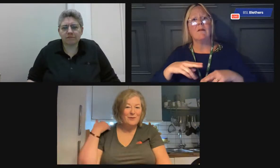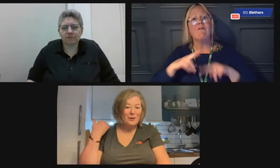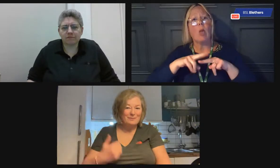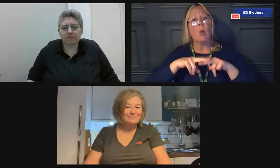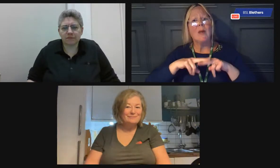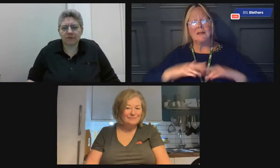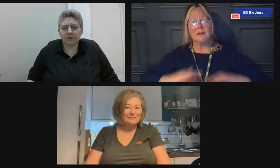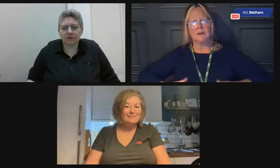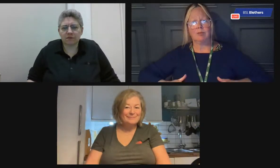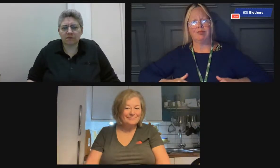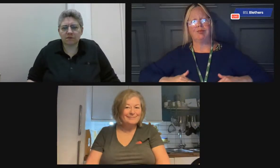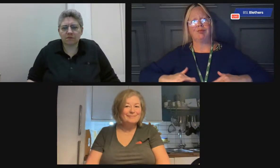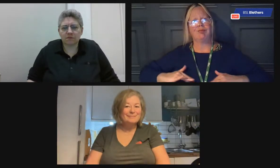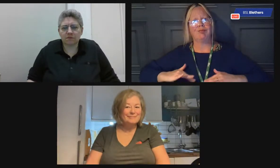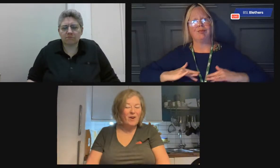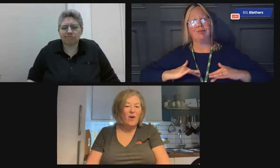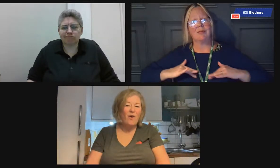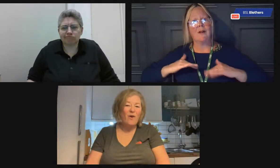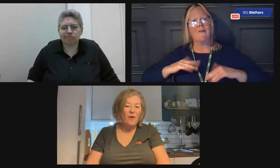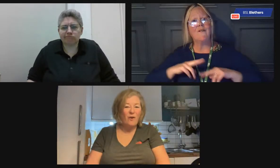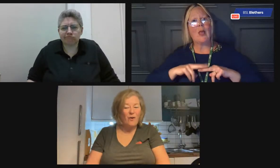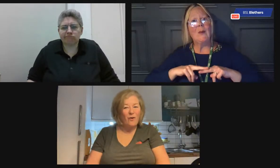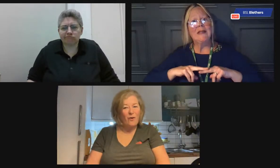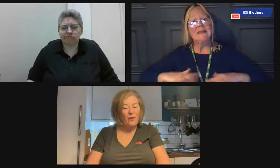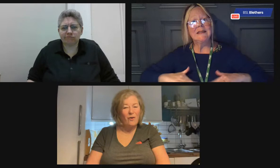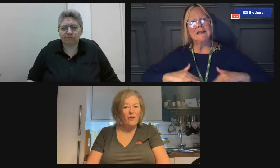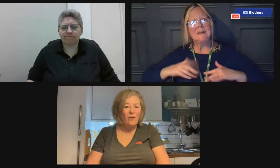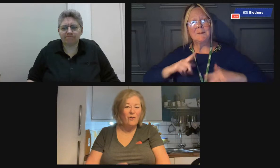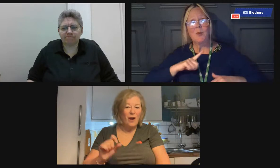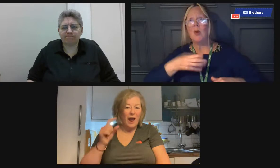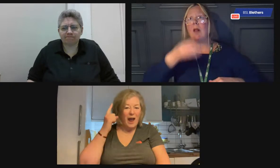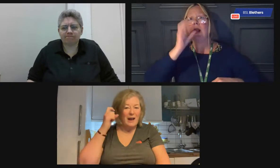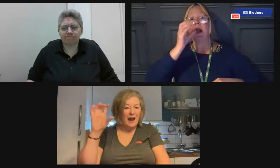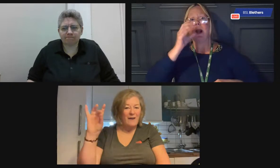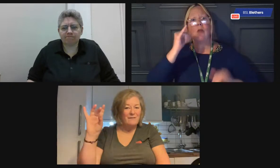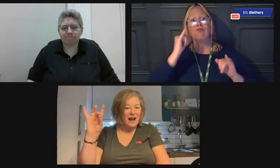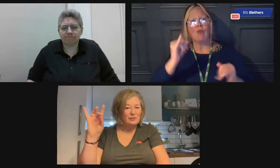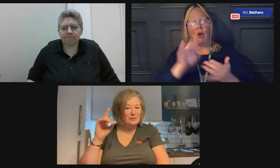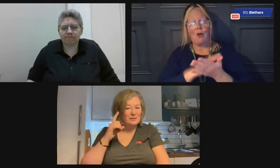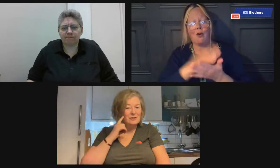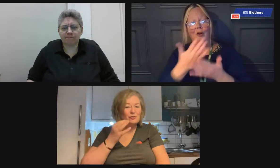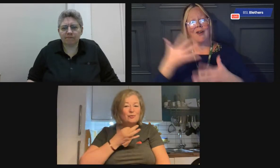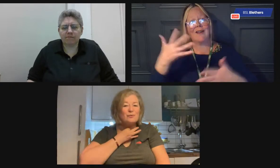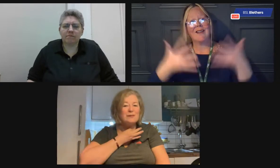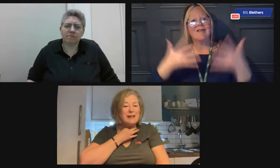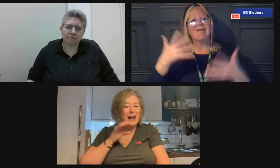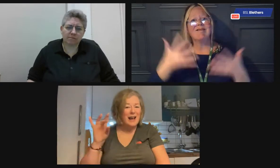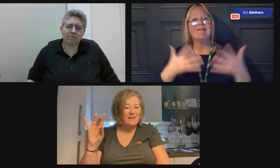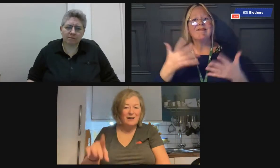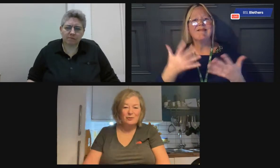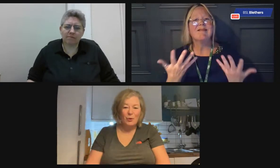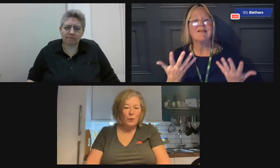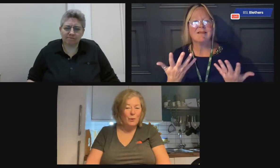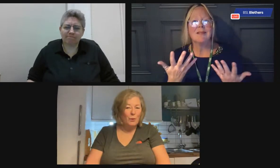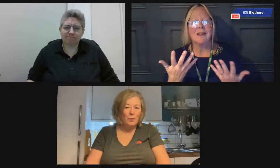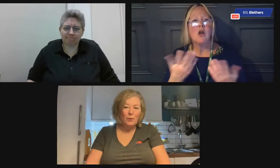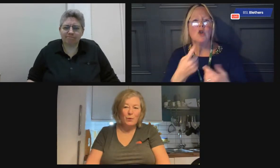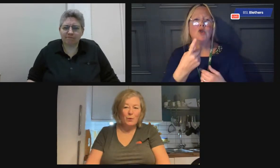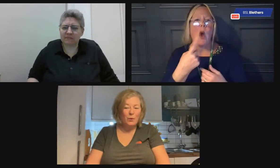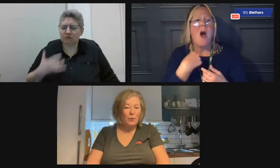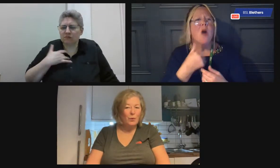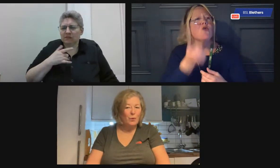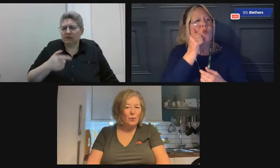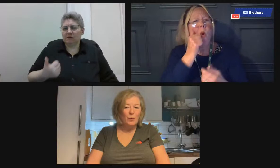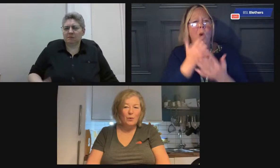was this that was making the person more and more ill, because fluid was building up in their lungs, because they were doing the wrong